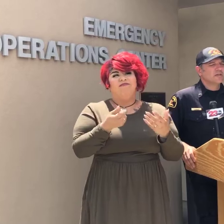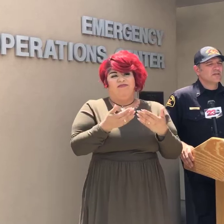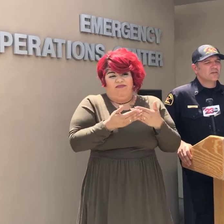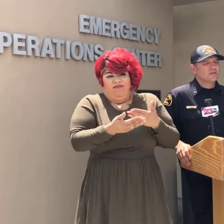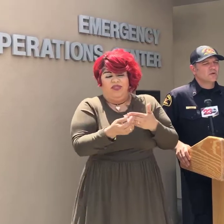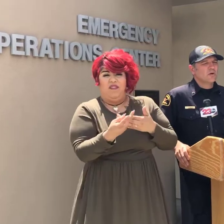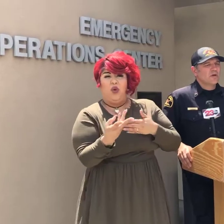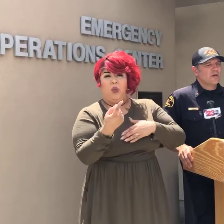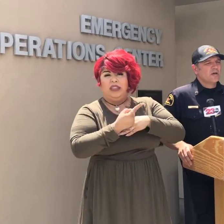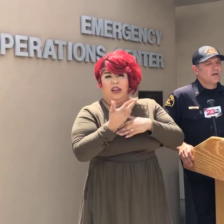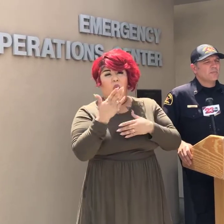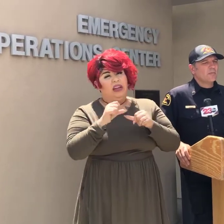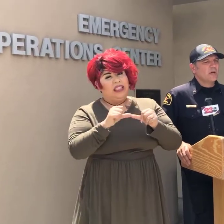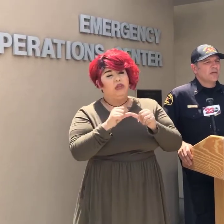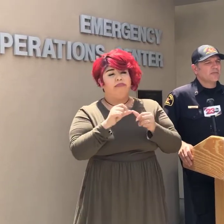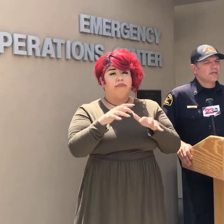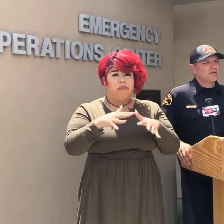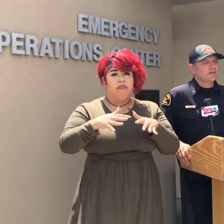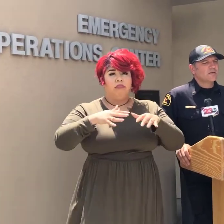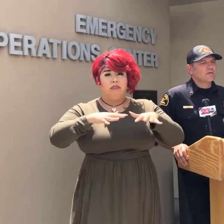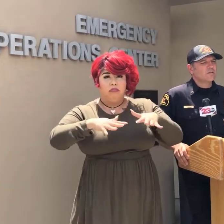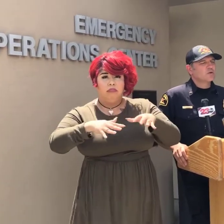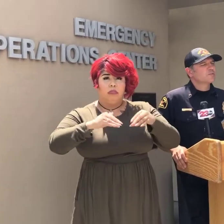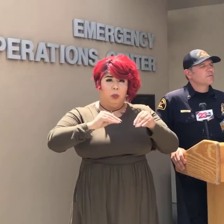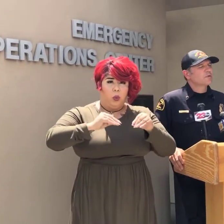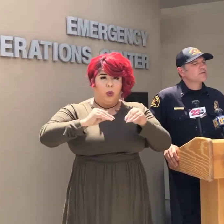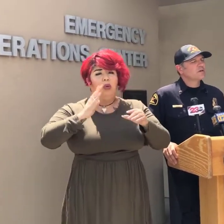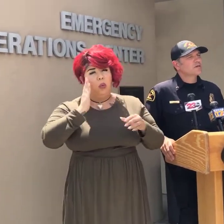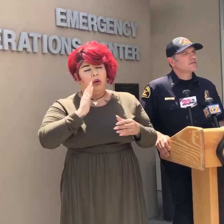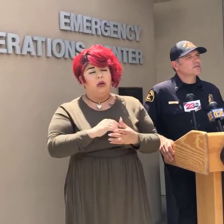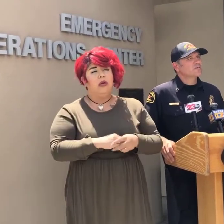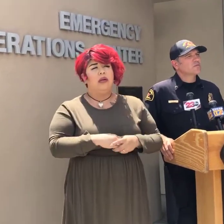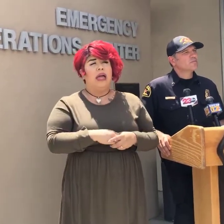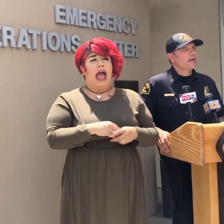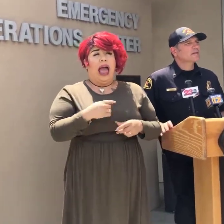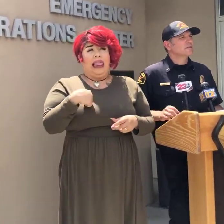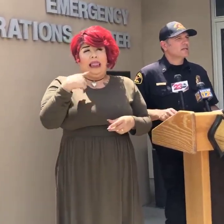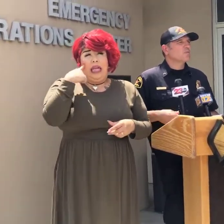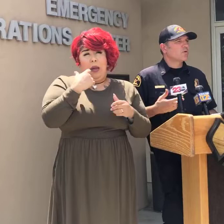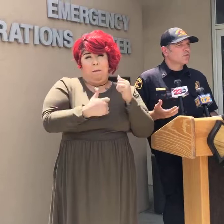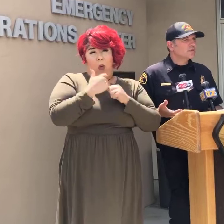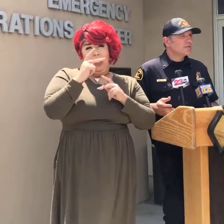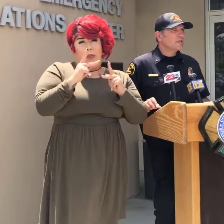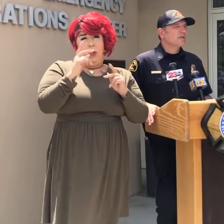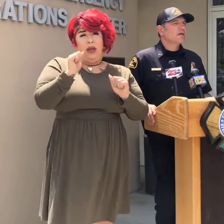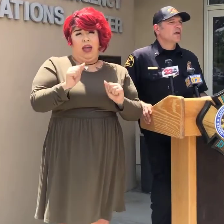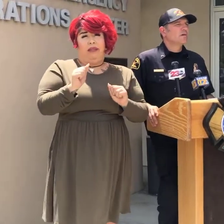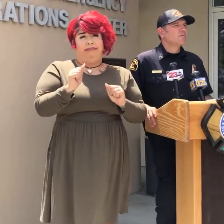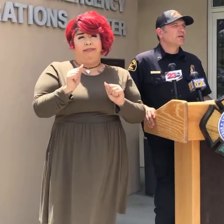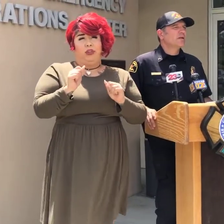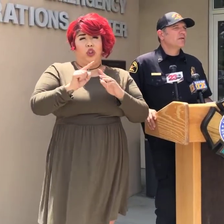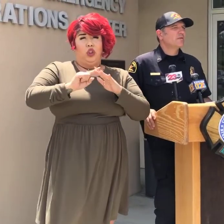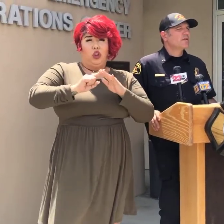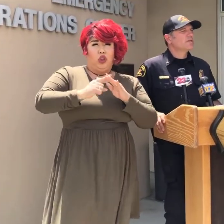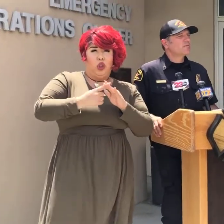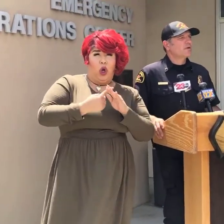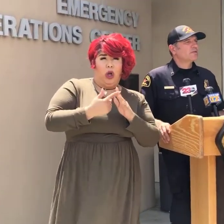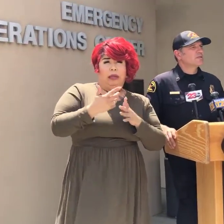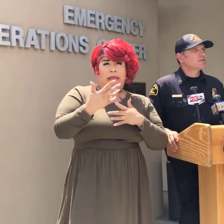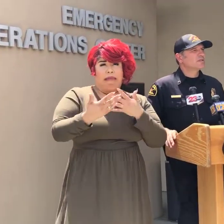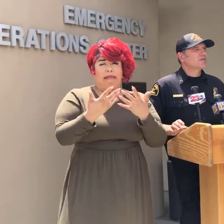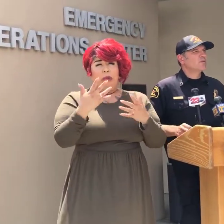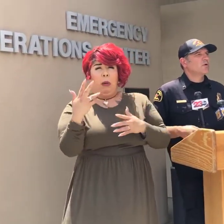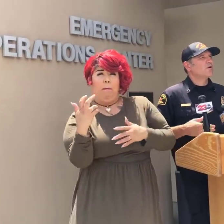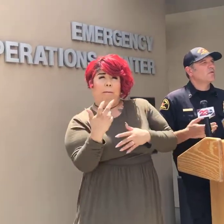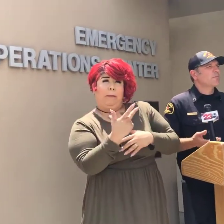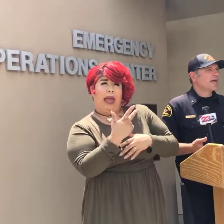days. And so I think most people can start to move back to some normalcy. But the biggest part